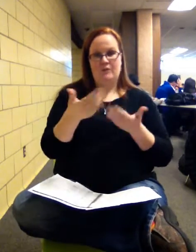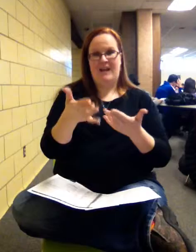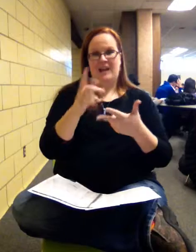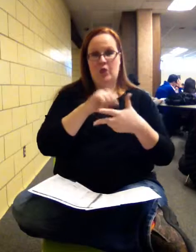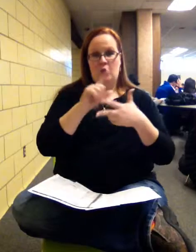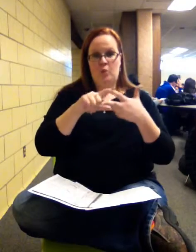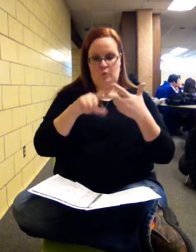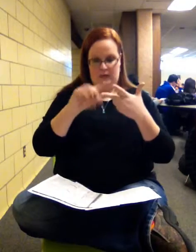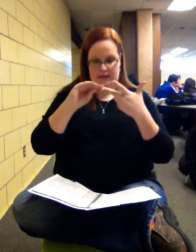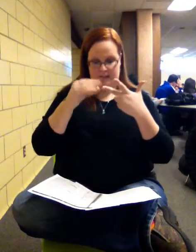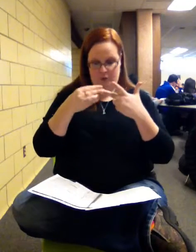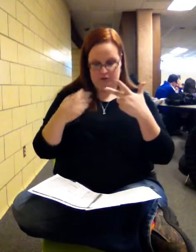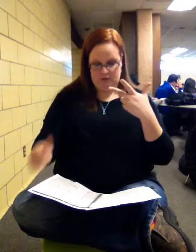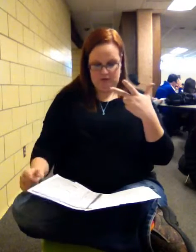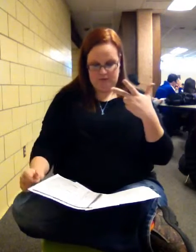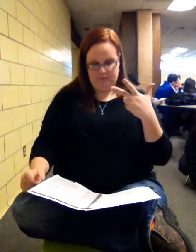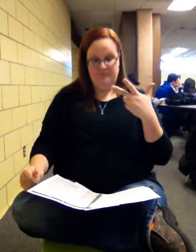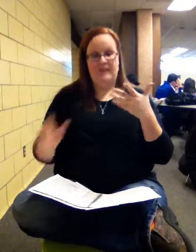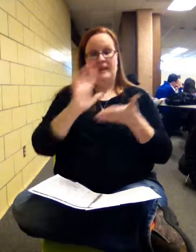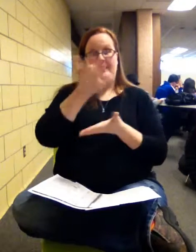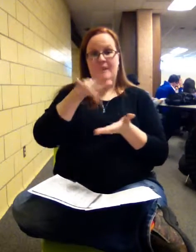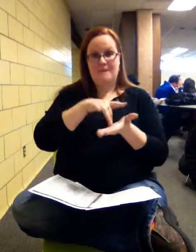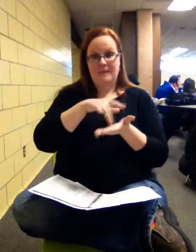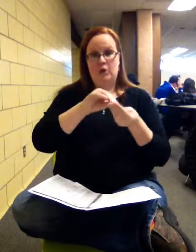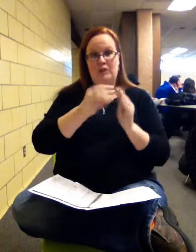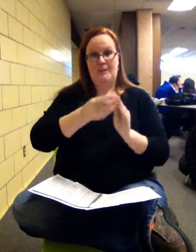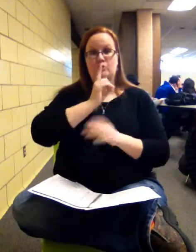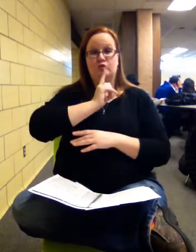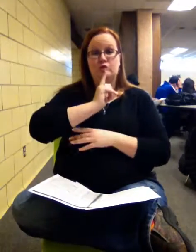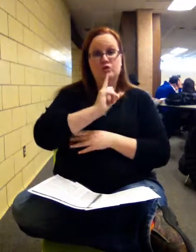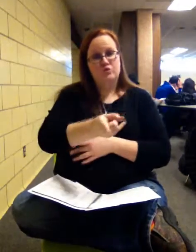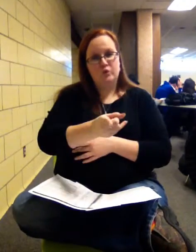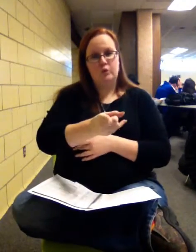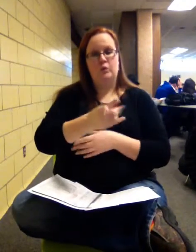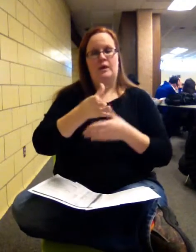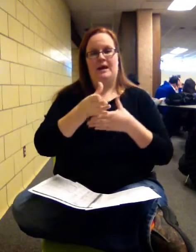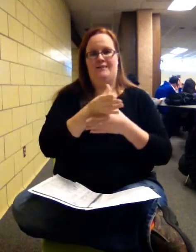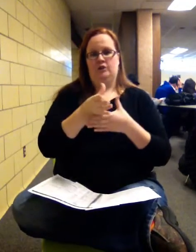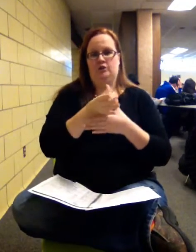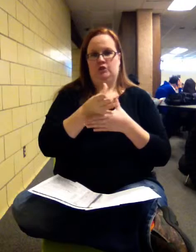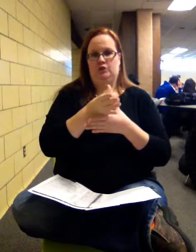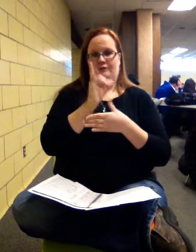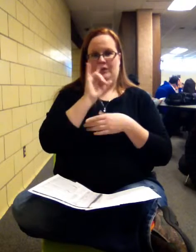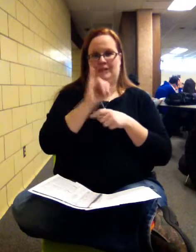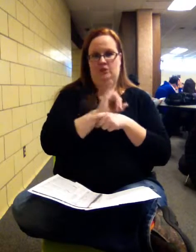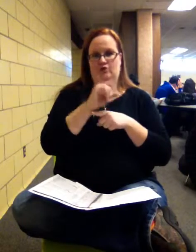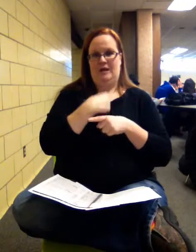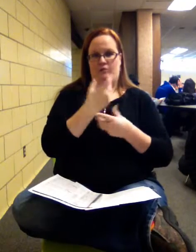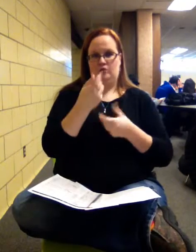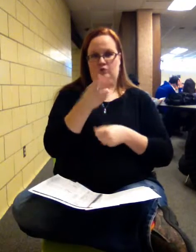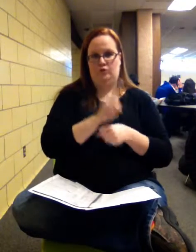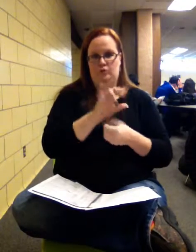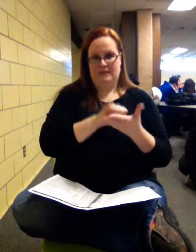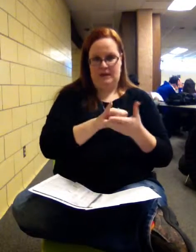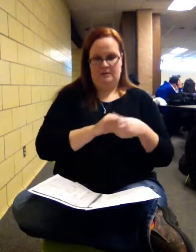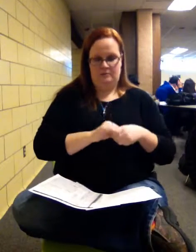there. The middle number is the true industry average, and that's the one that I want you to use. So use